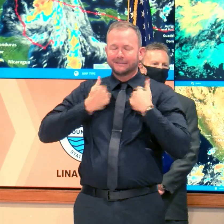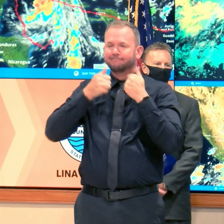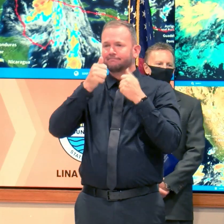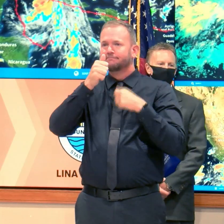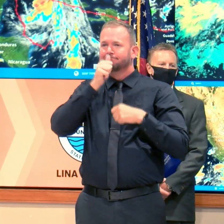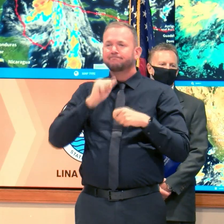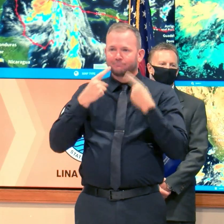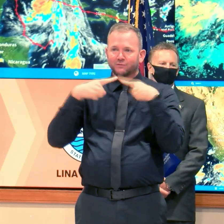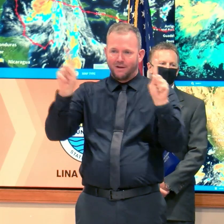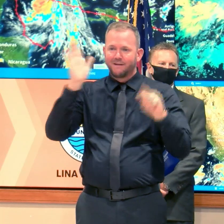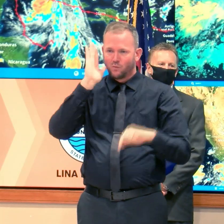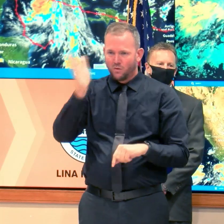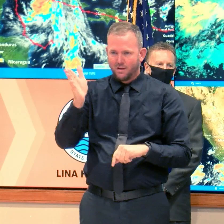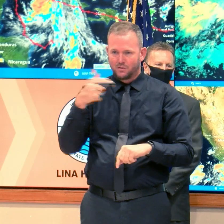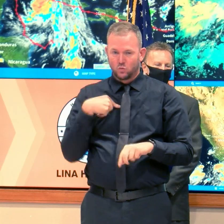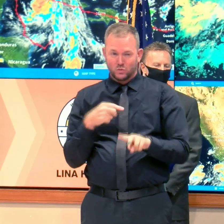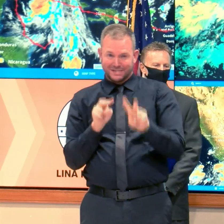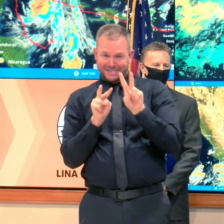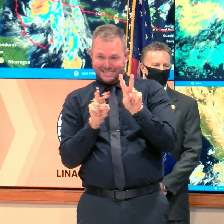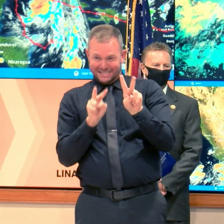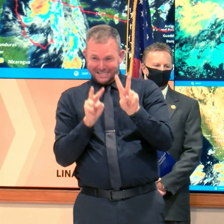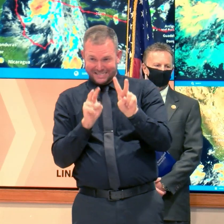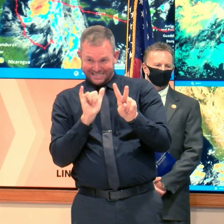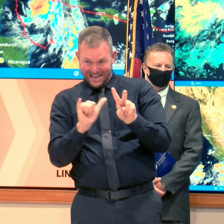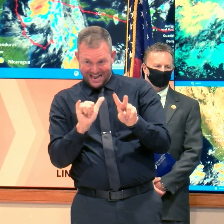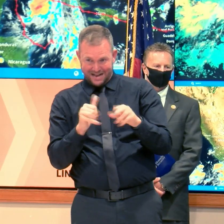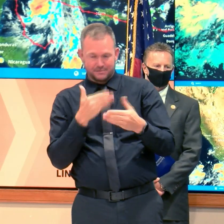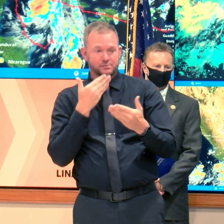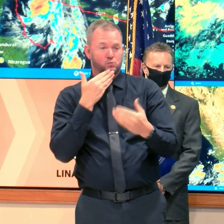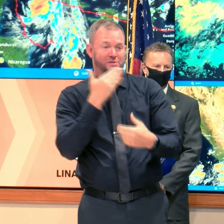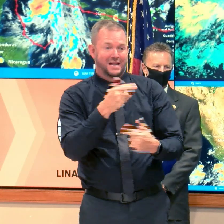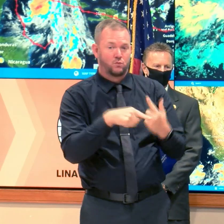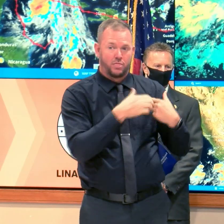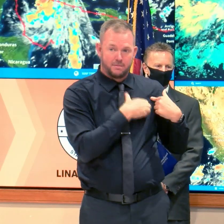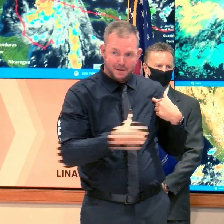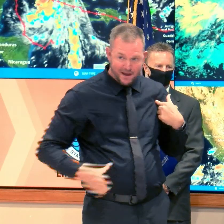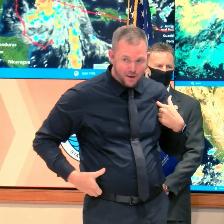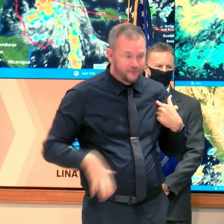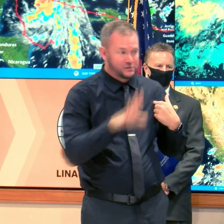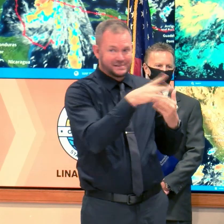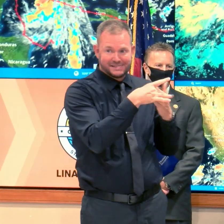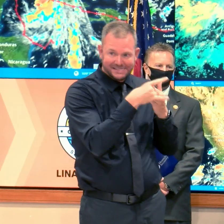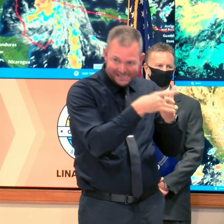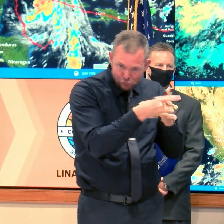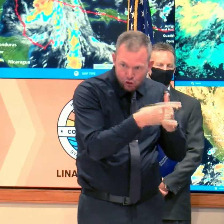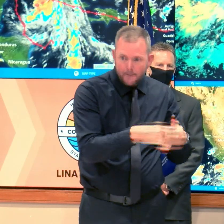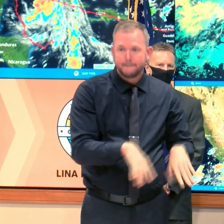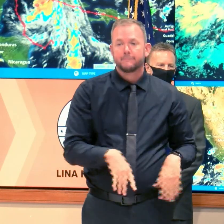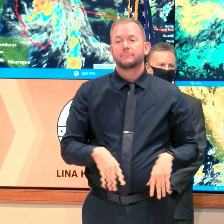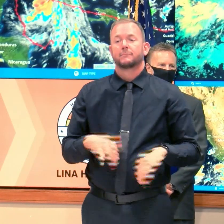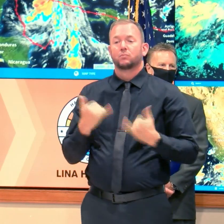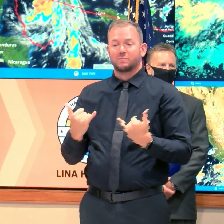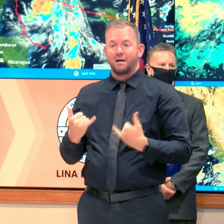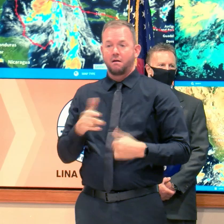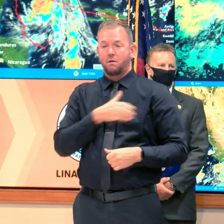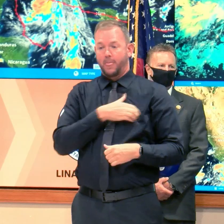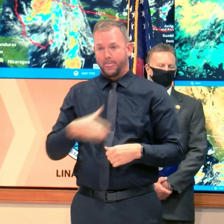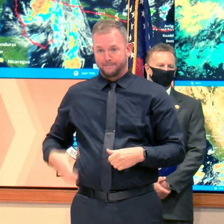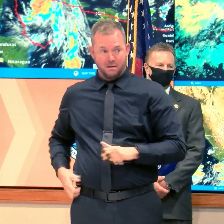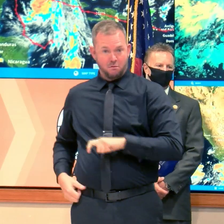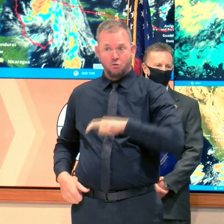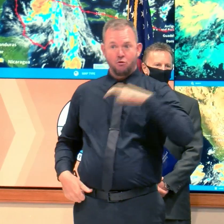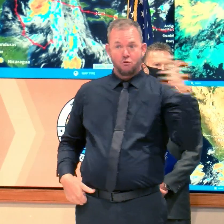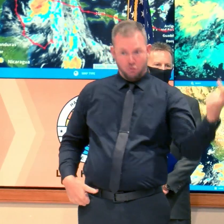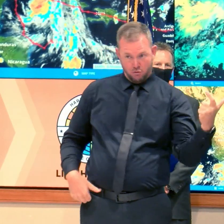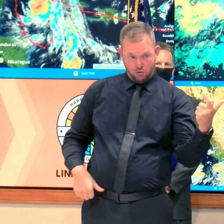tuned. Thank you so much, and thank you, Mayor, for your leadership and for being here. We'll hear from Mayor Turner, then I'll repeat my remarks in Spanish, and everybody here will